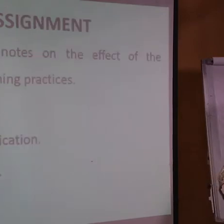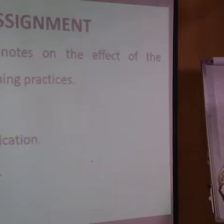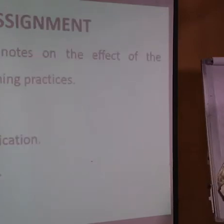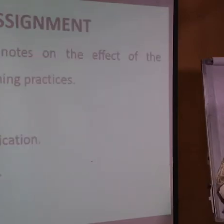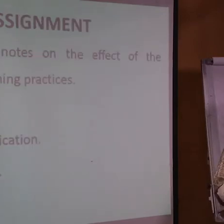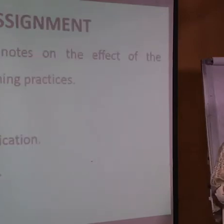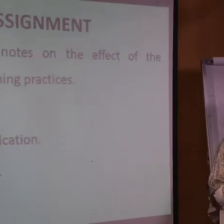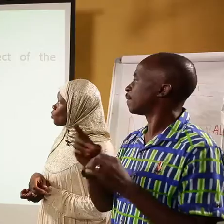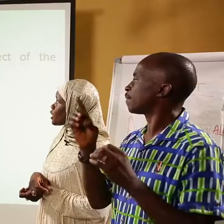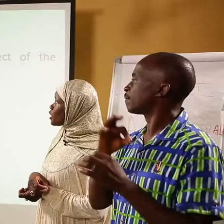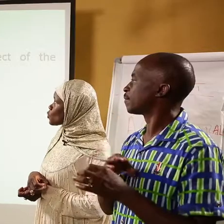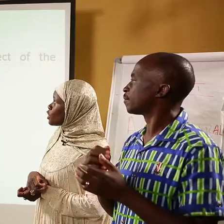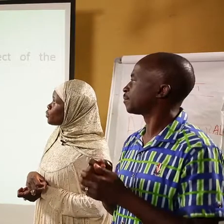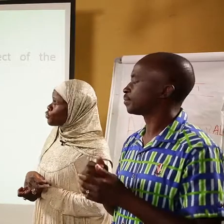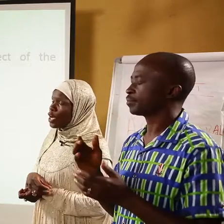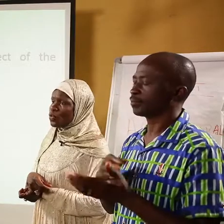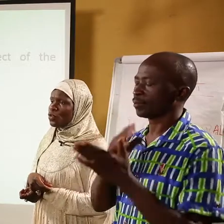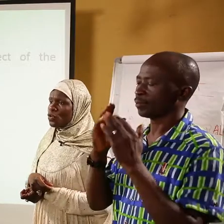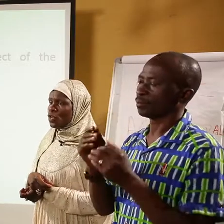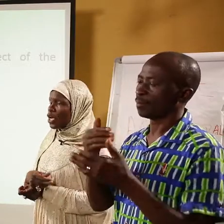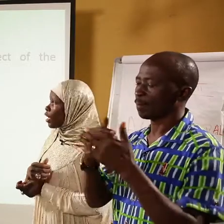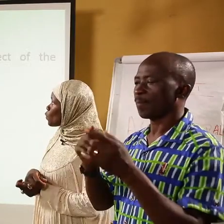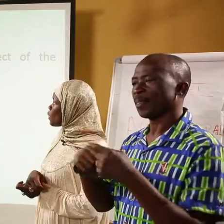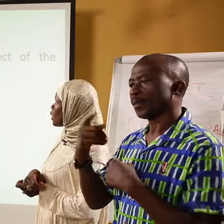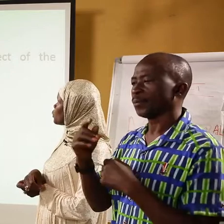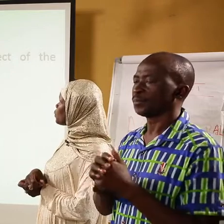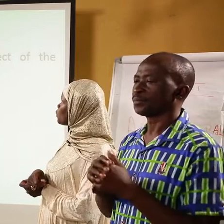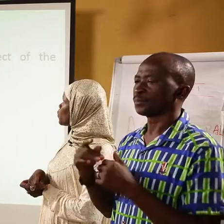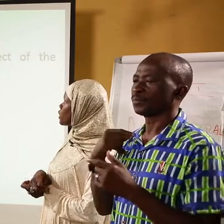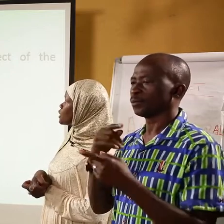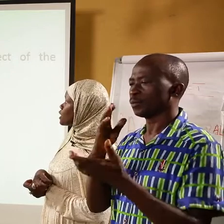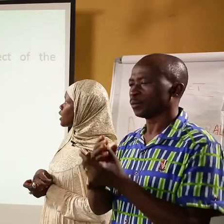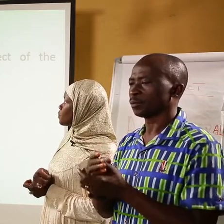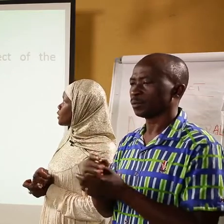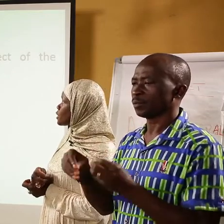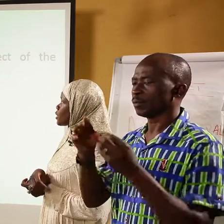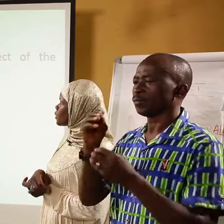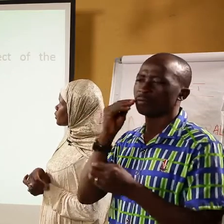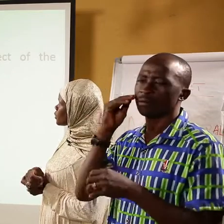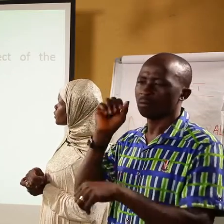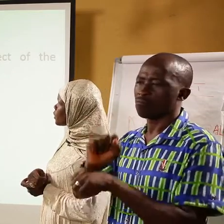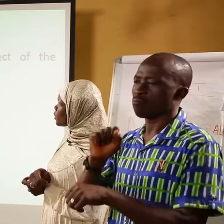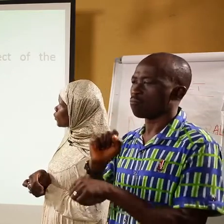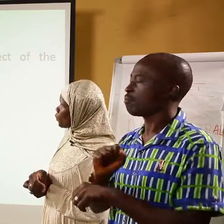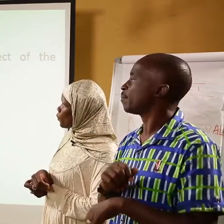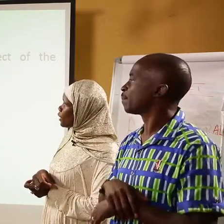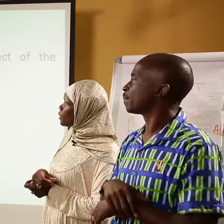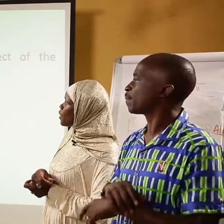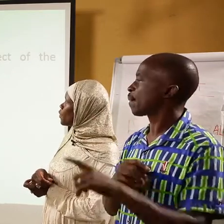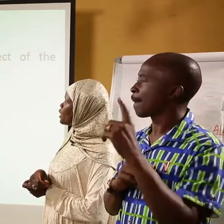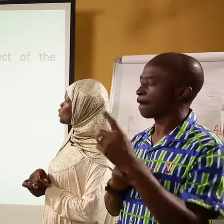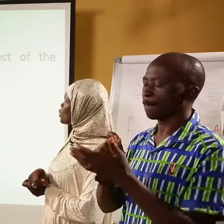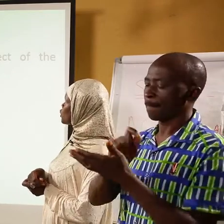demerit. So my dear student, before I go, I will leave you with this assignment. Number